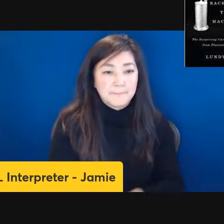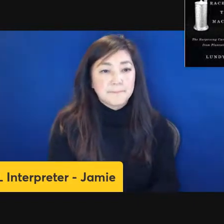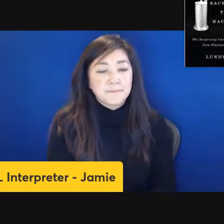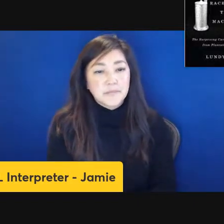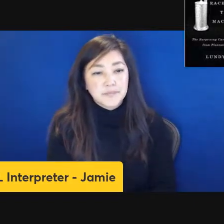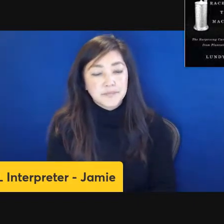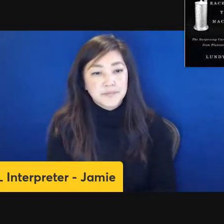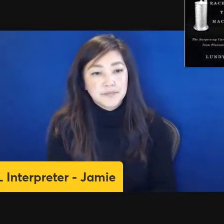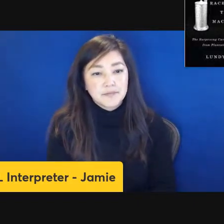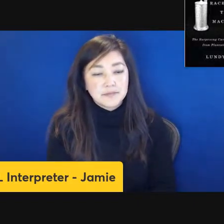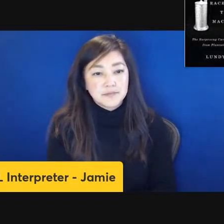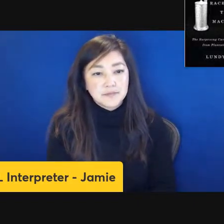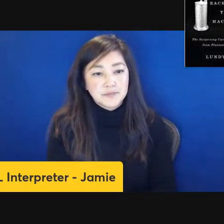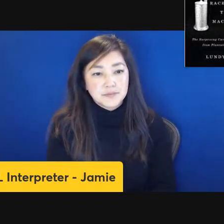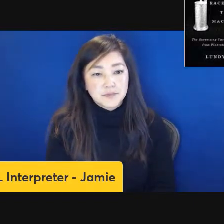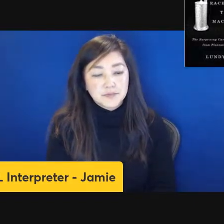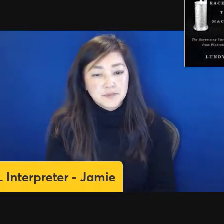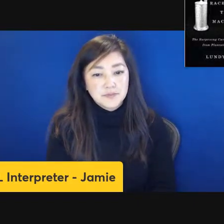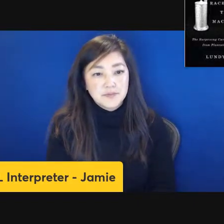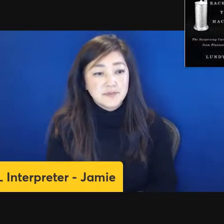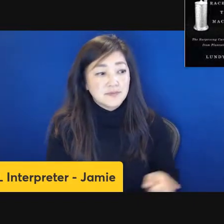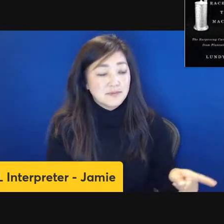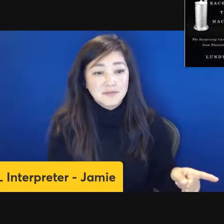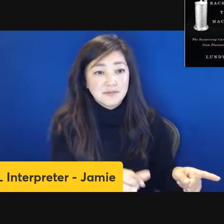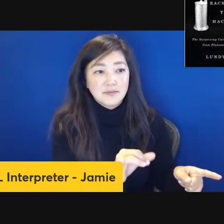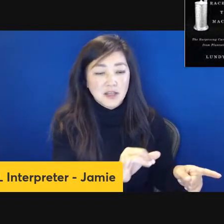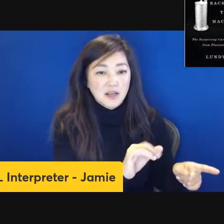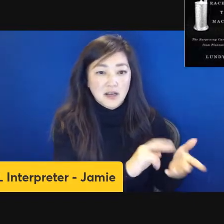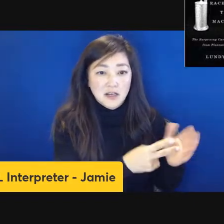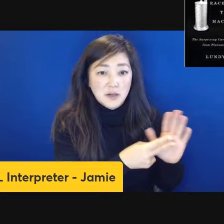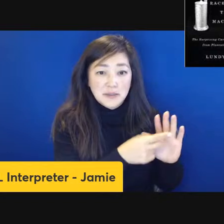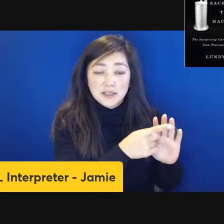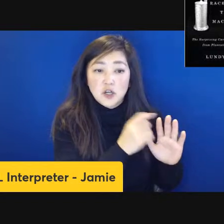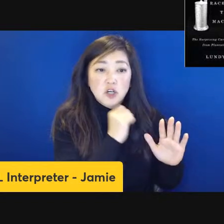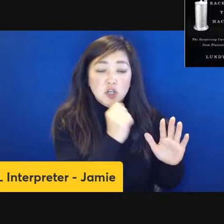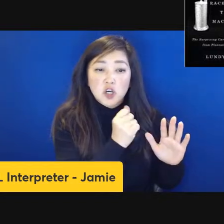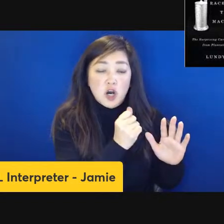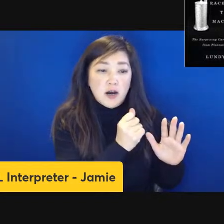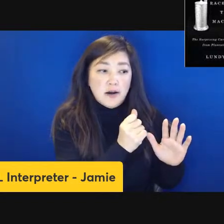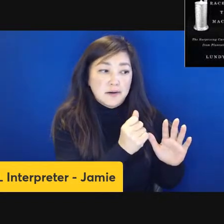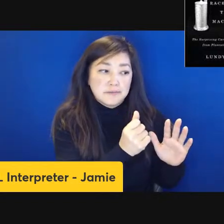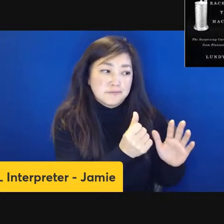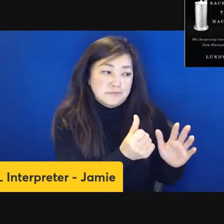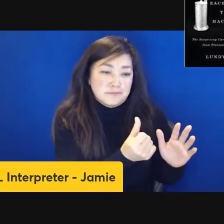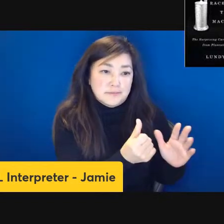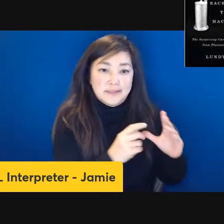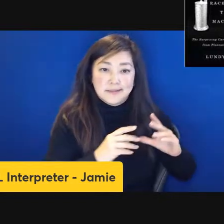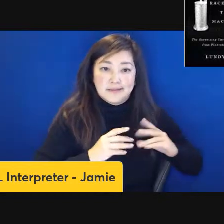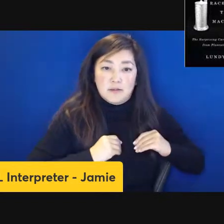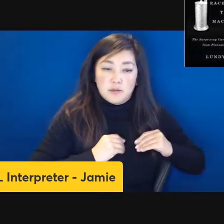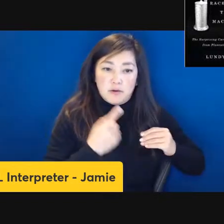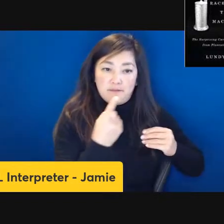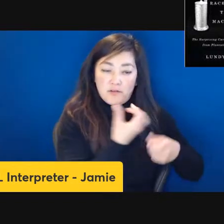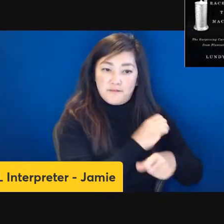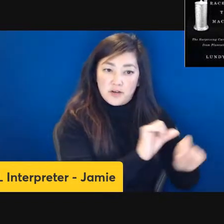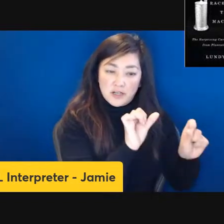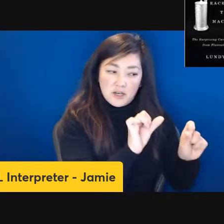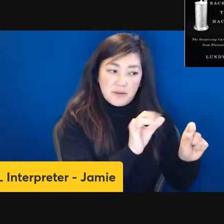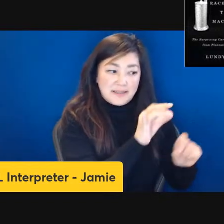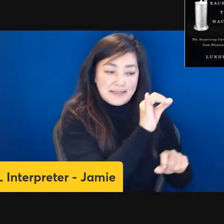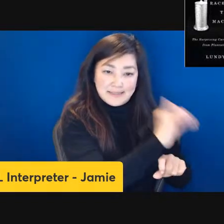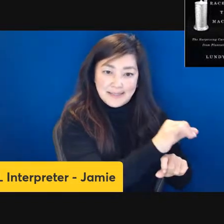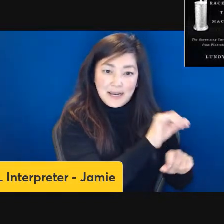compatriots at the time, unfit for freedom and citizenship, but very much suited to agricultural